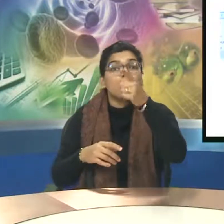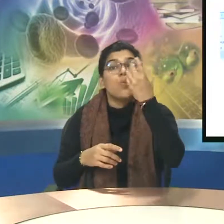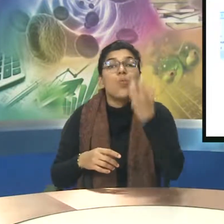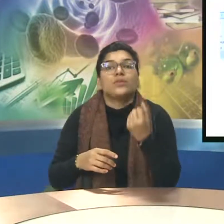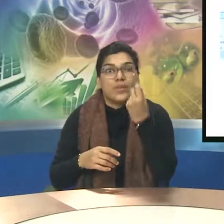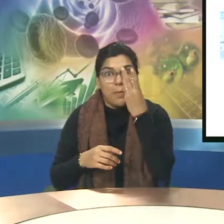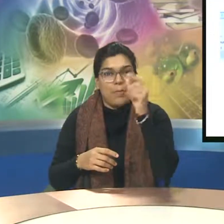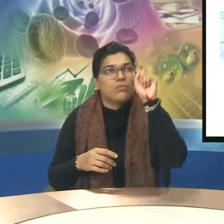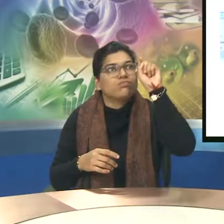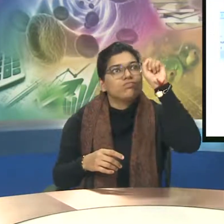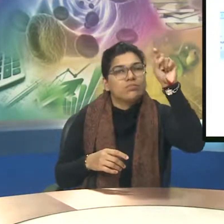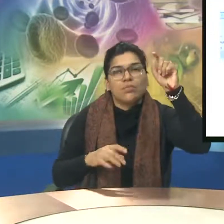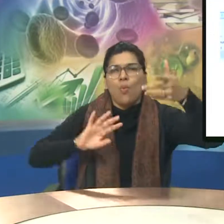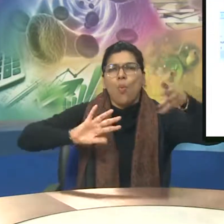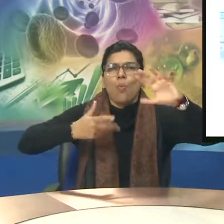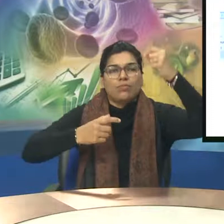by clicking on the